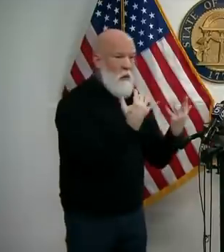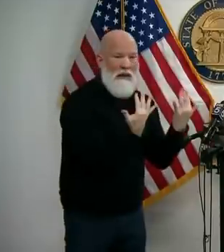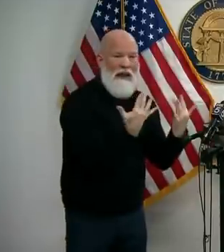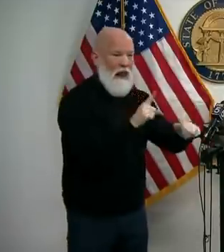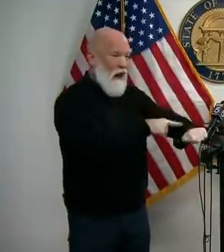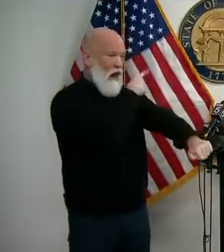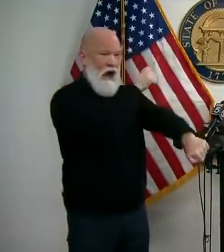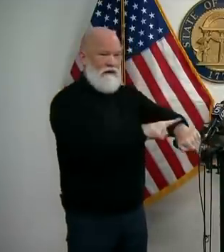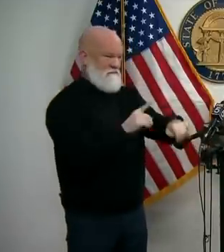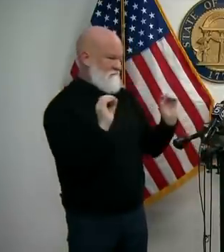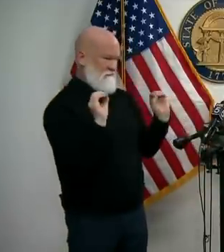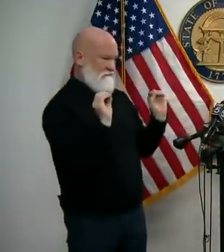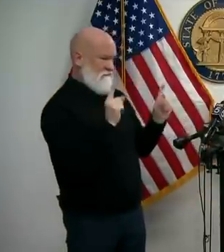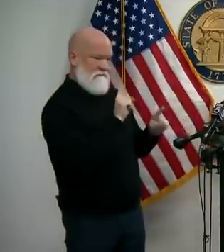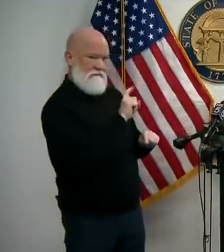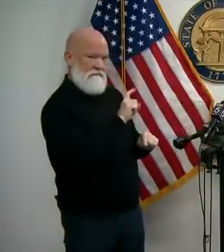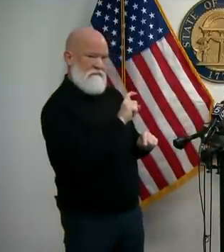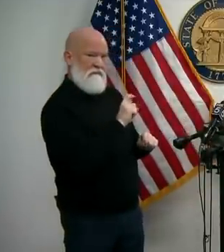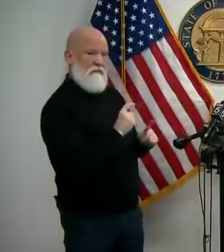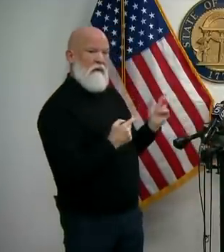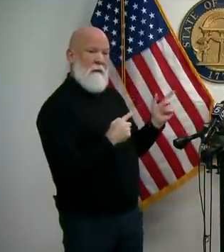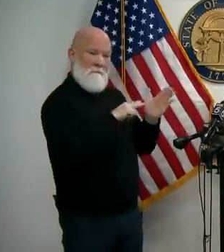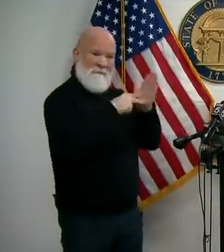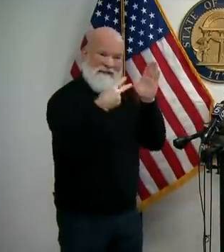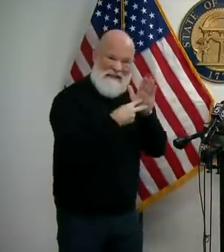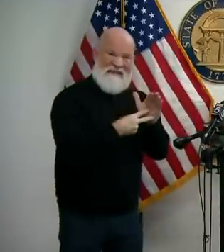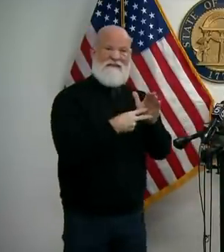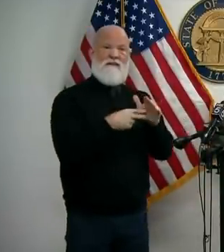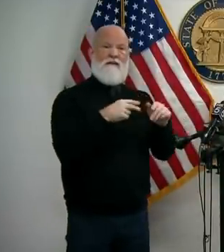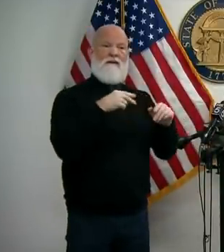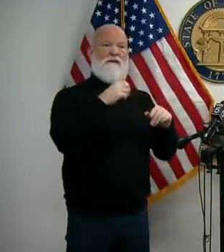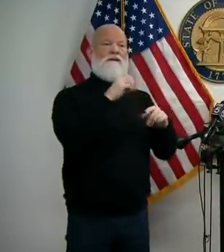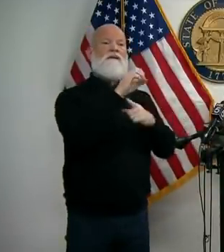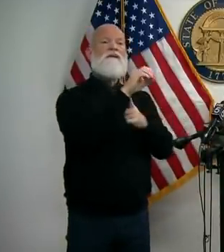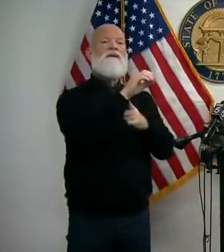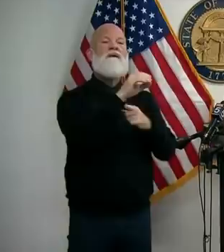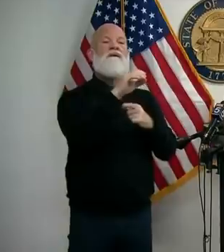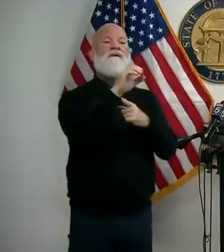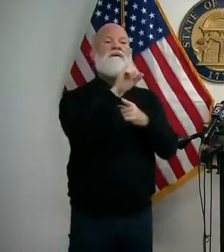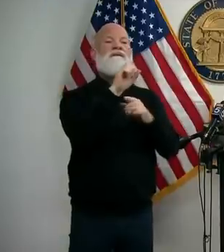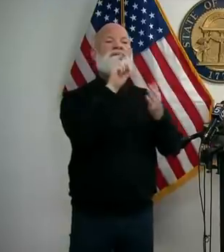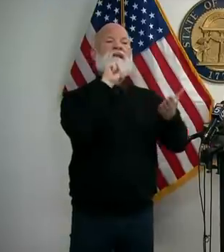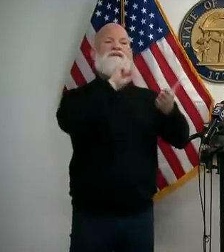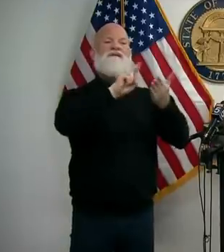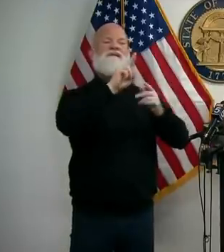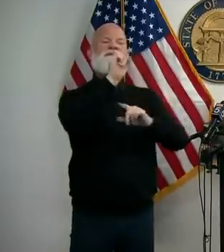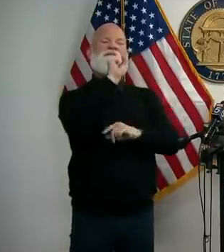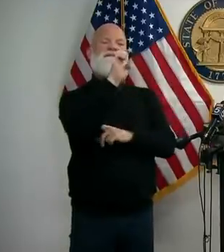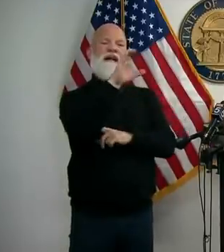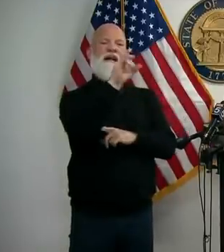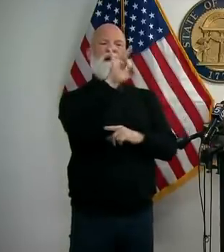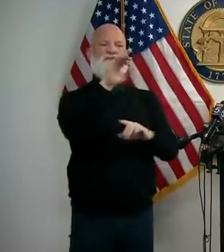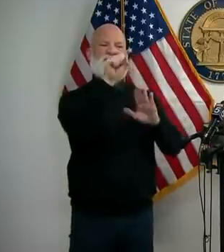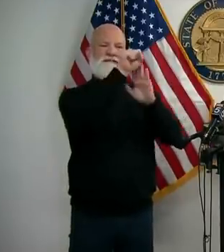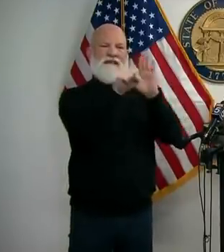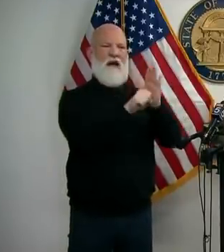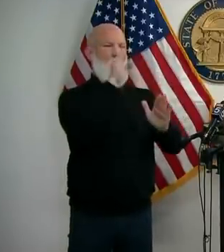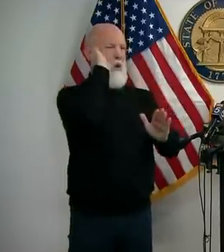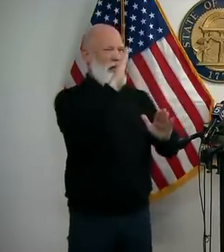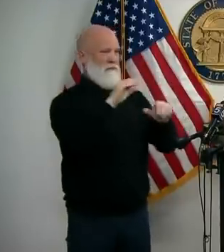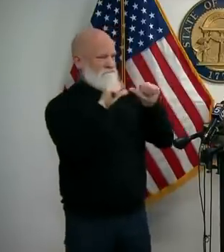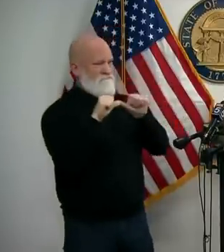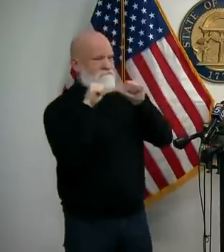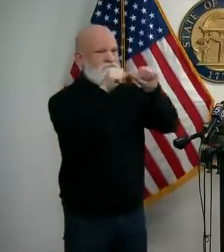Is there intention then from the Secretary of State's office to keep some of these methods that were put in place for COVID-19, but obviously made it a